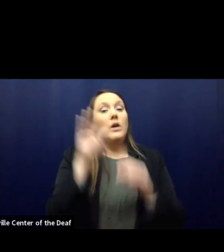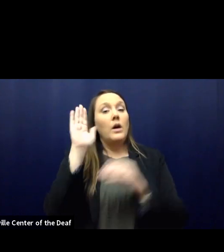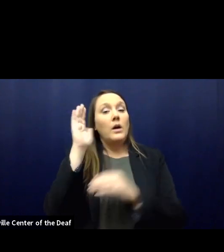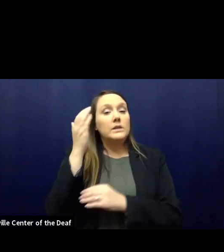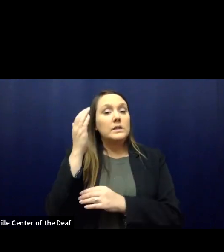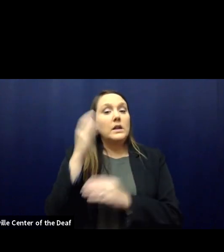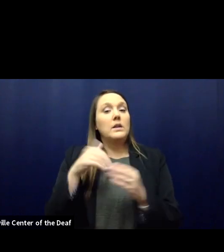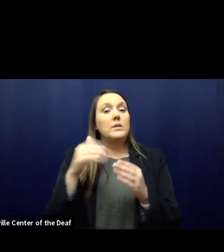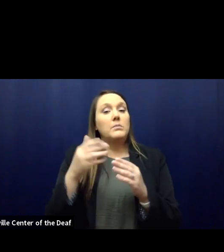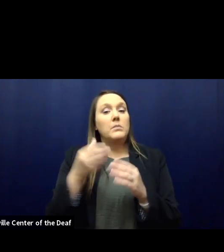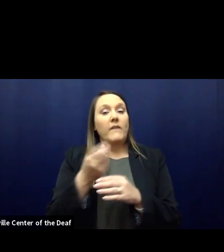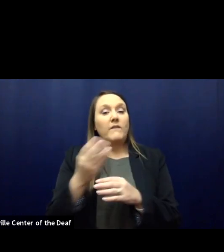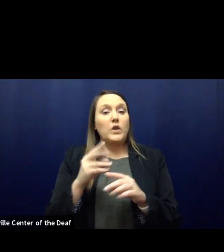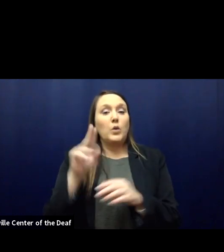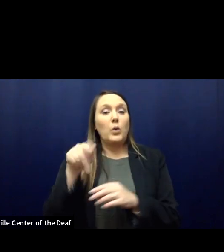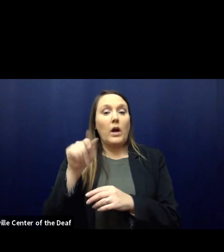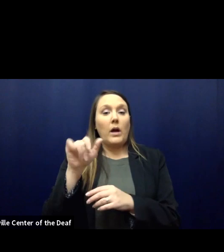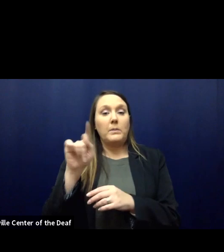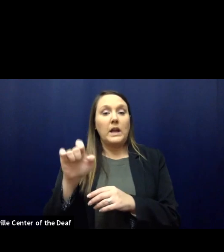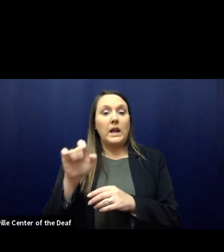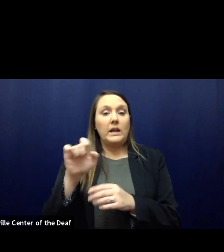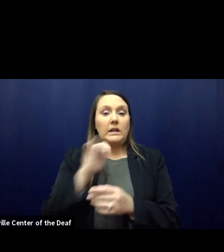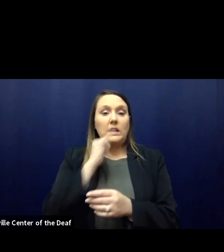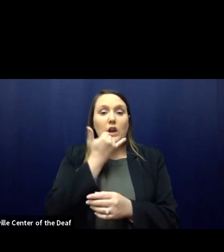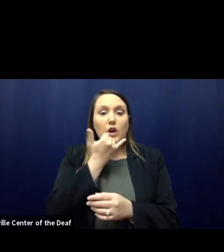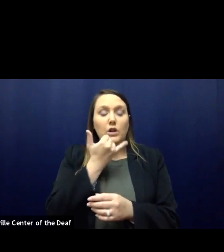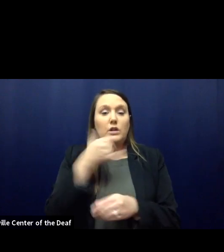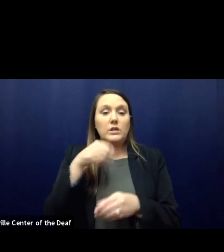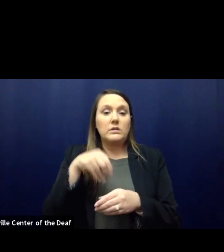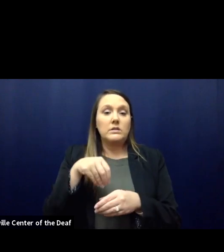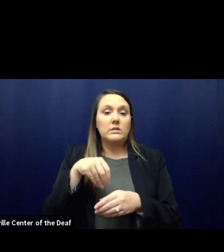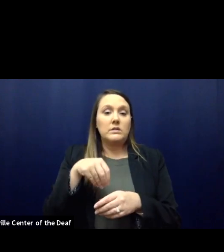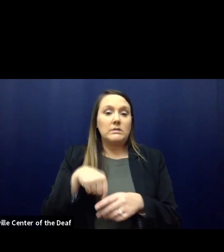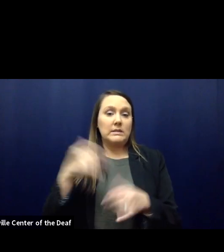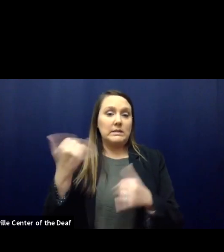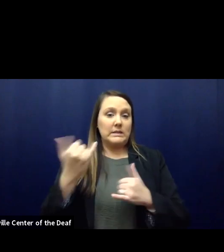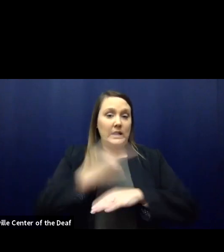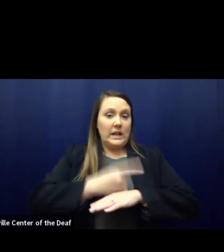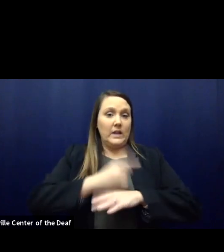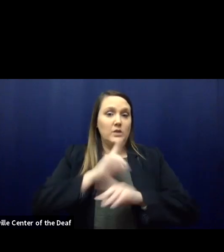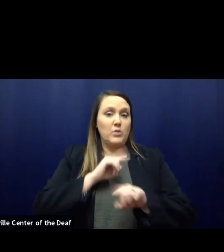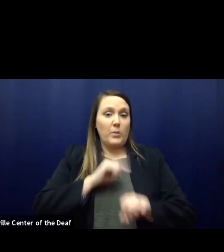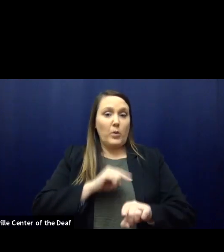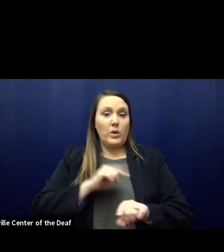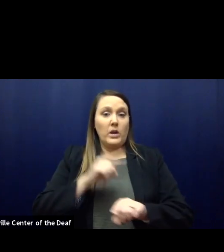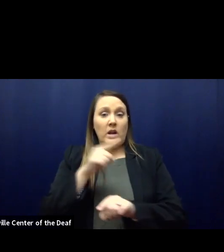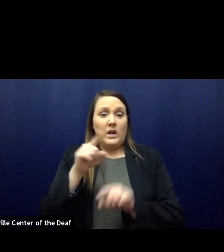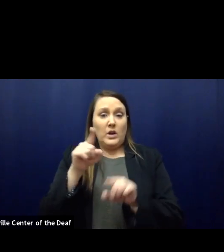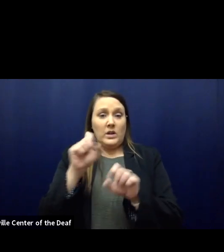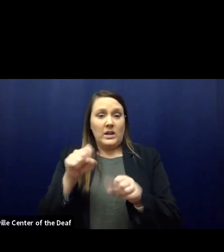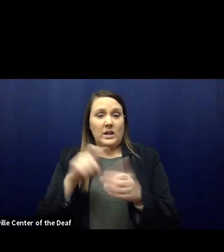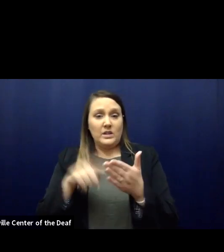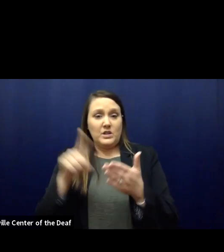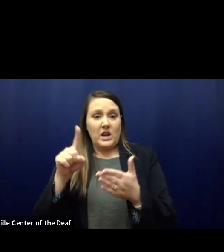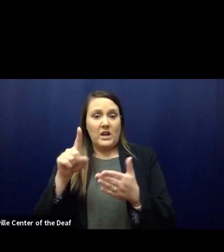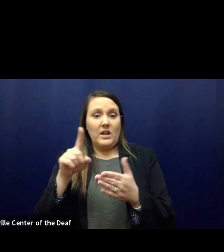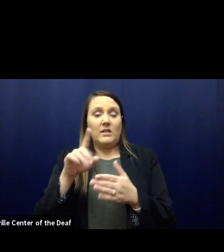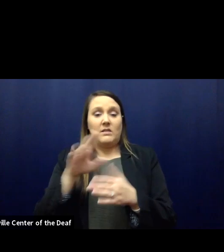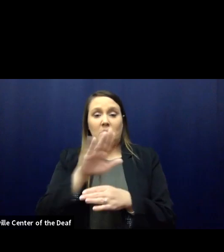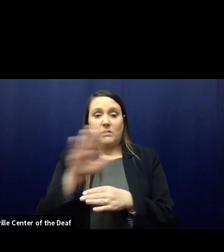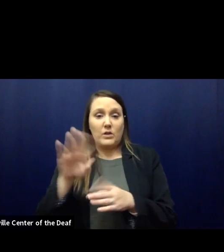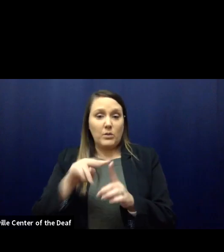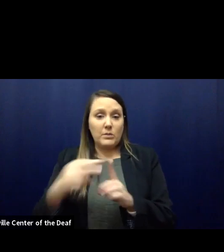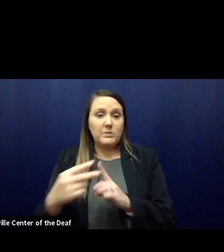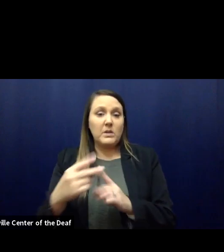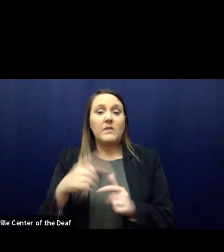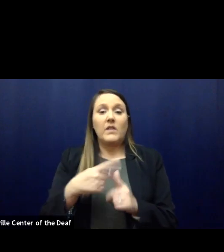errors in this day's reporting. Can you please double check the back end on your end and tell us when the website is current? Yeah, we'll let you know. We apologize. Again,